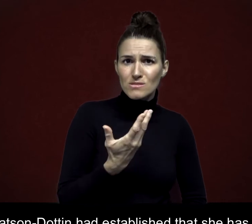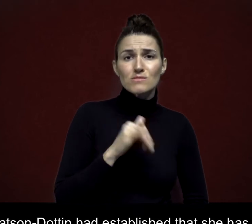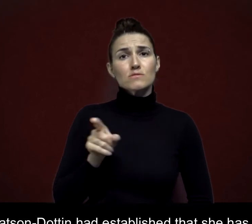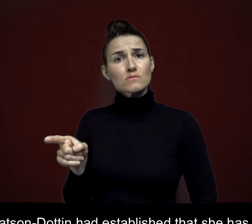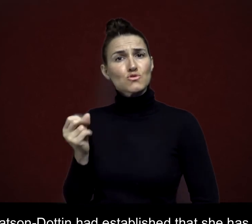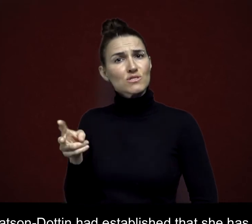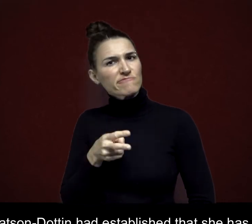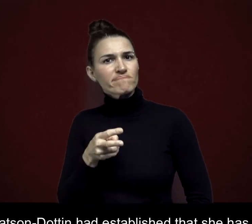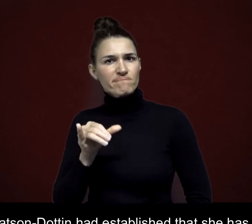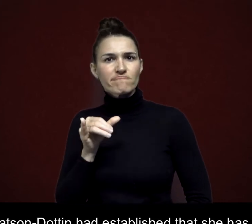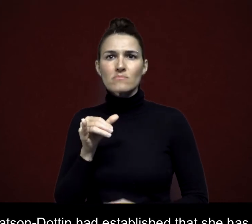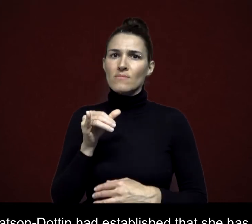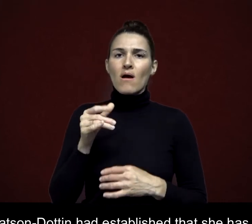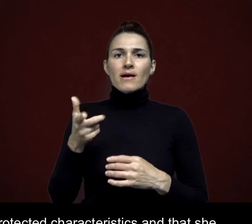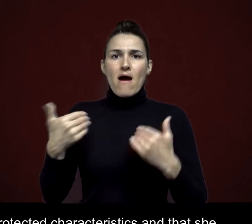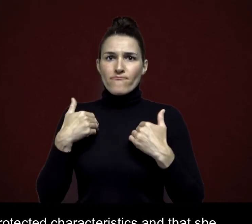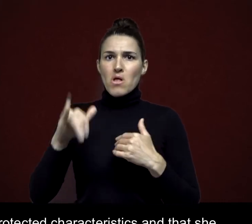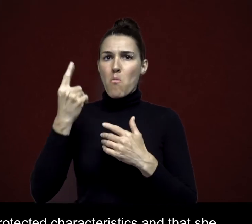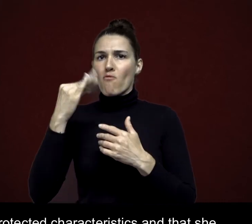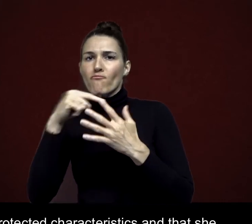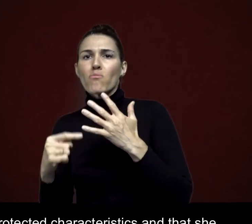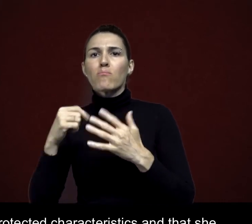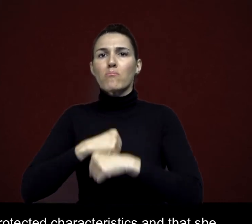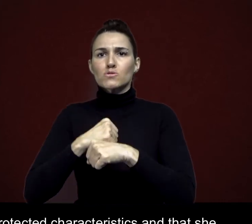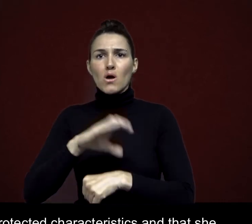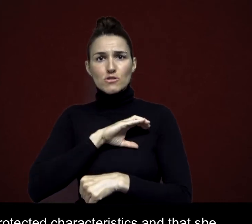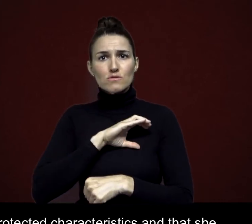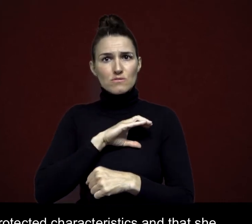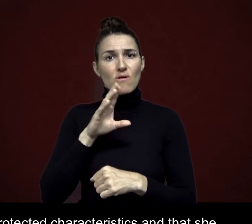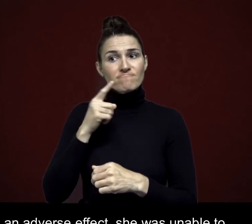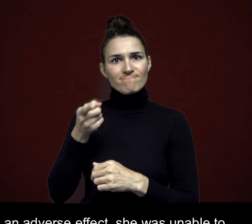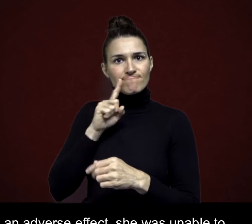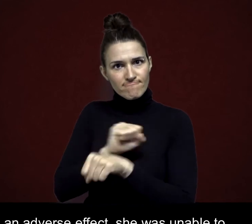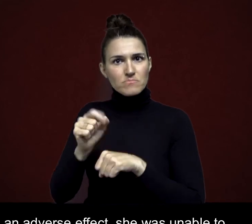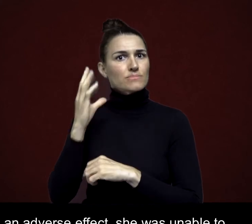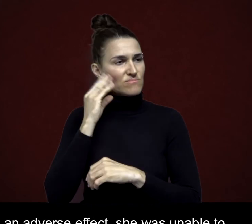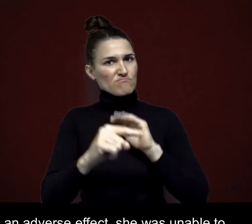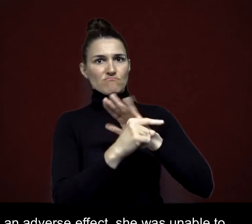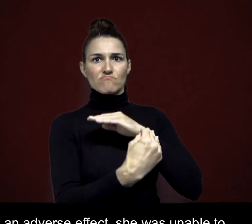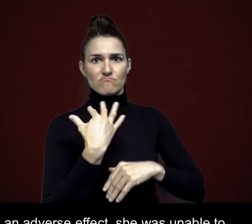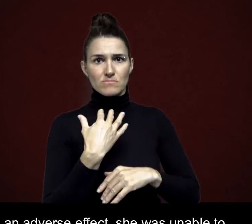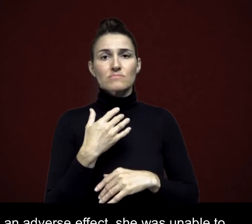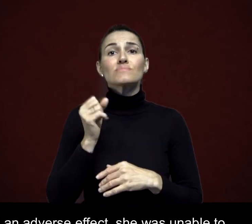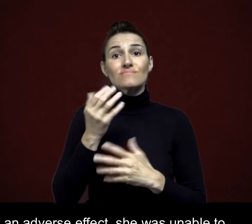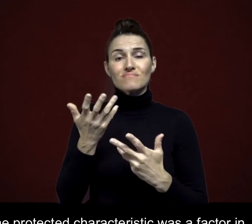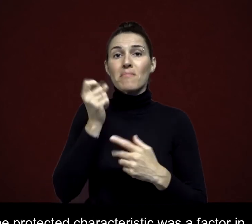Ms. Batson-Dotton had established that she has one of the protected characteristics and that she experienced an adverse effect, she was unable to prove